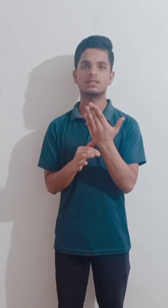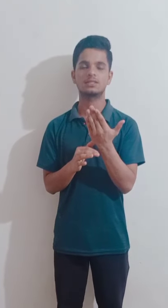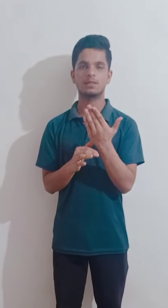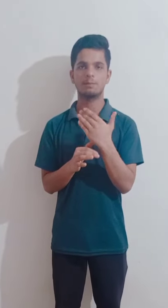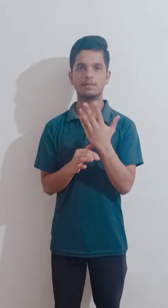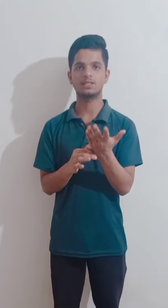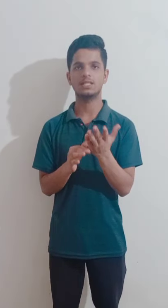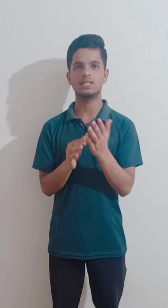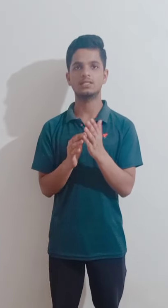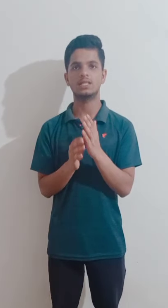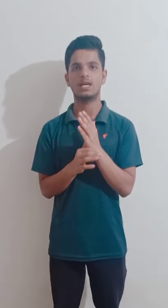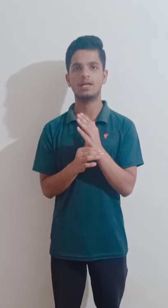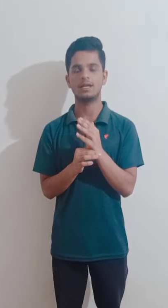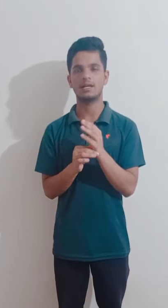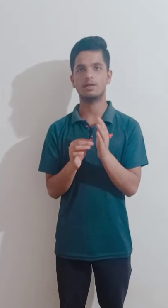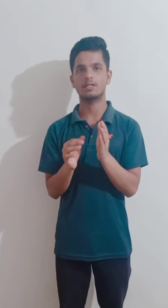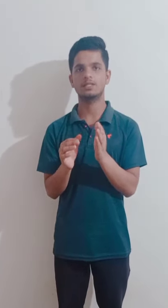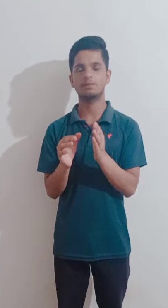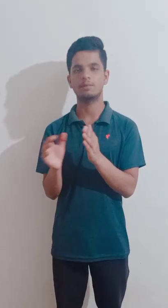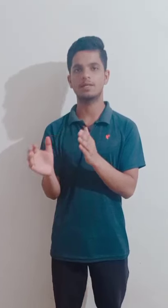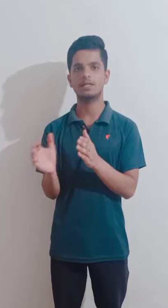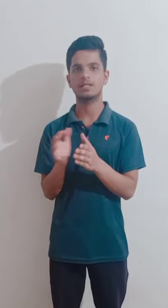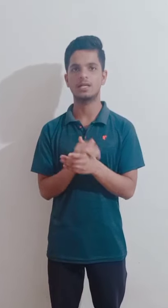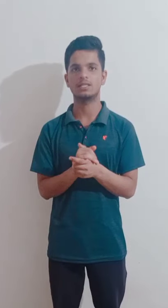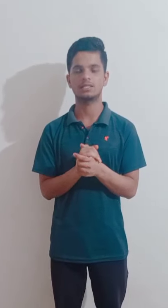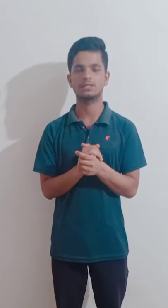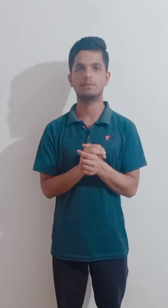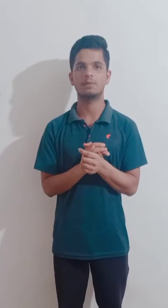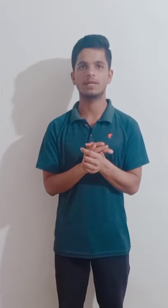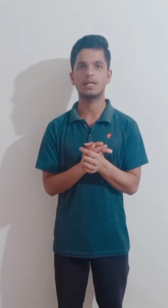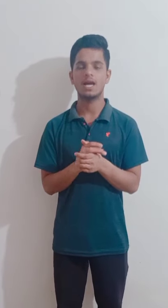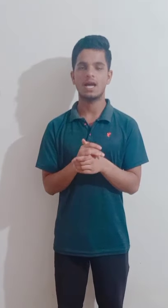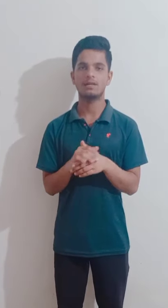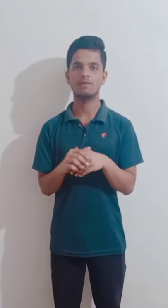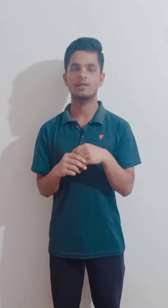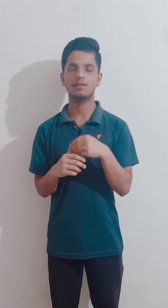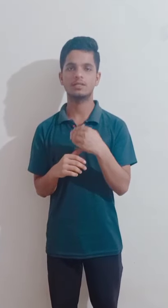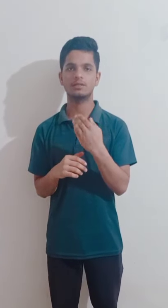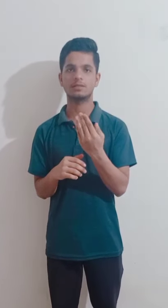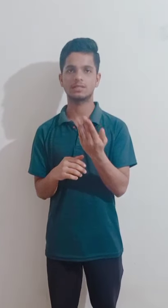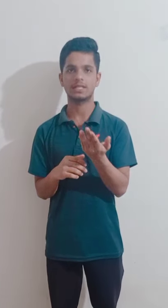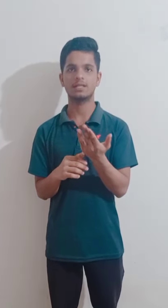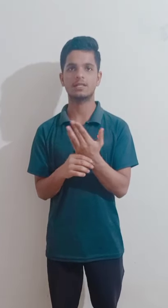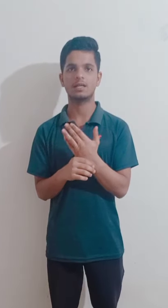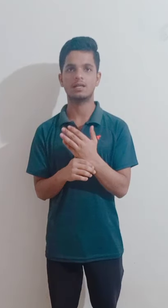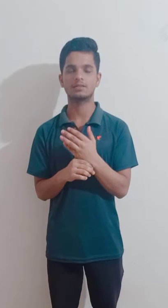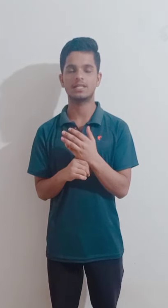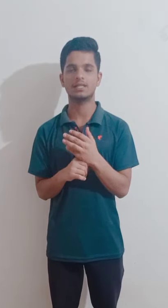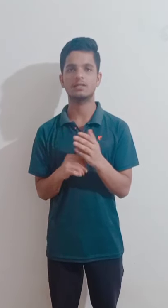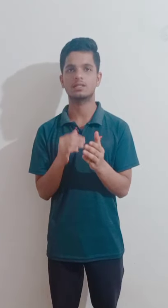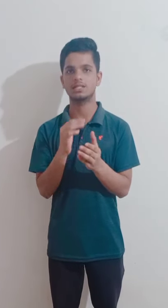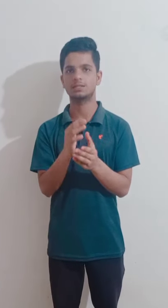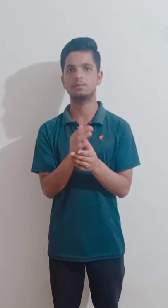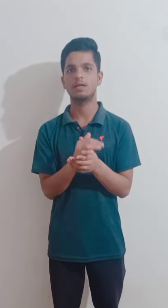First string is allocated the memory in SCP memory, and whenever the second